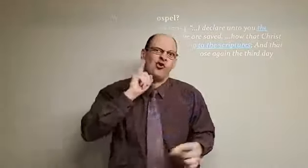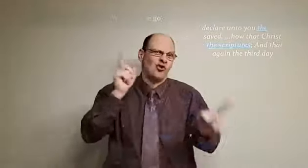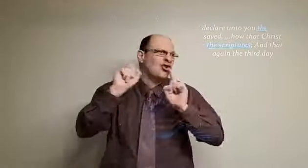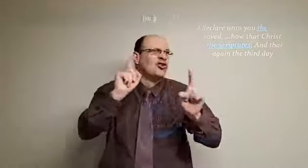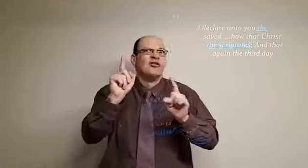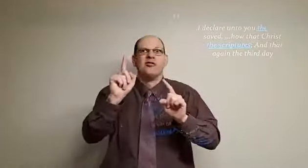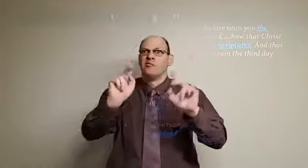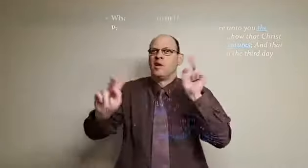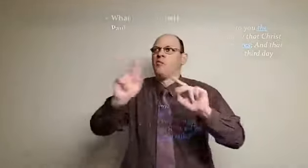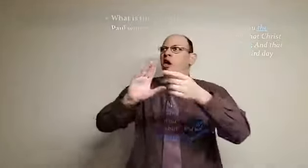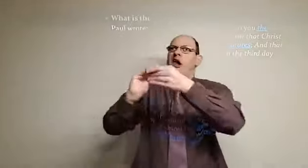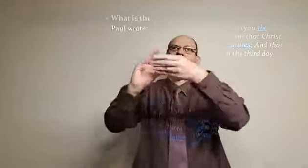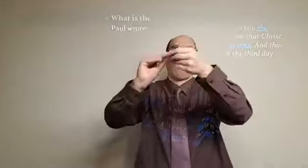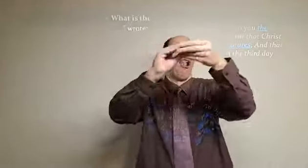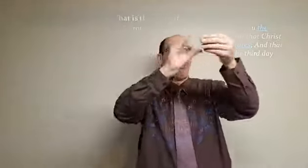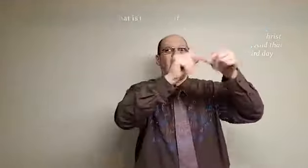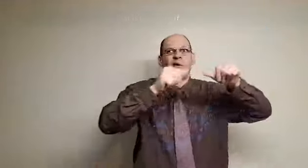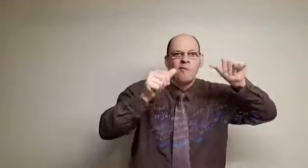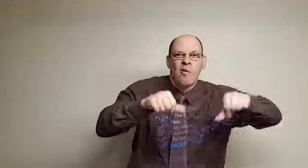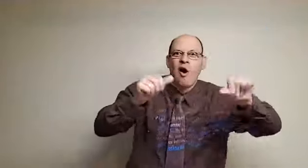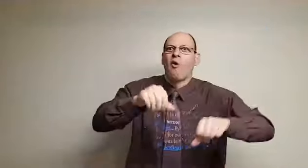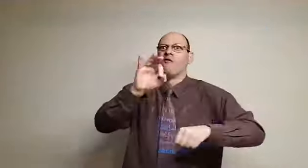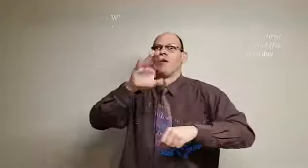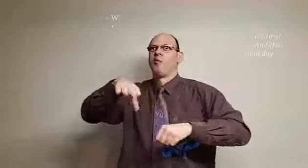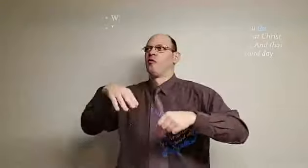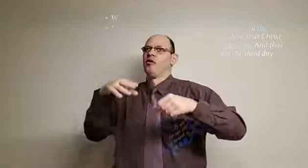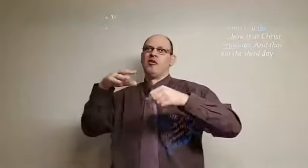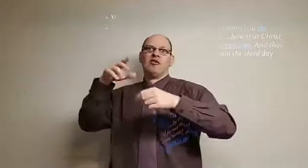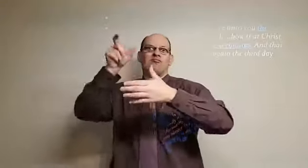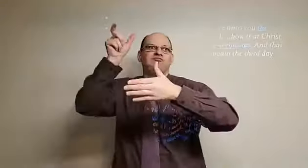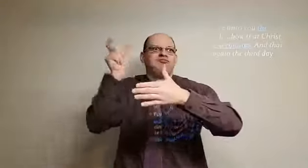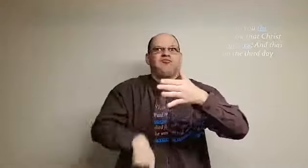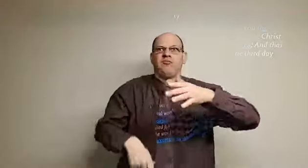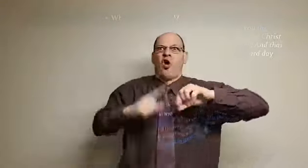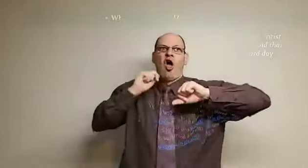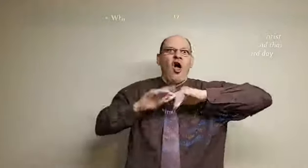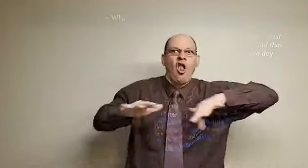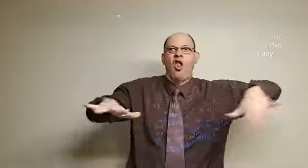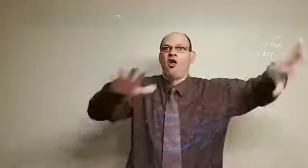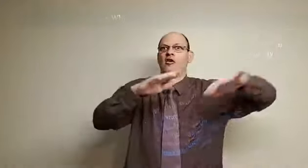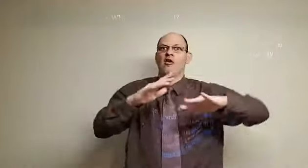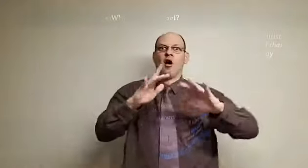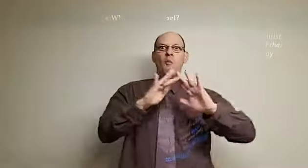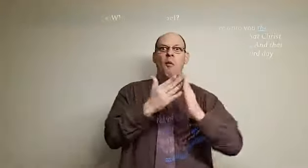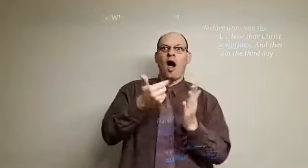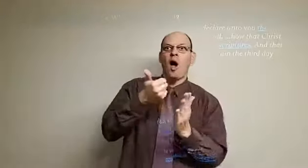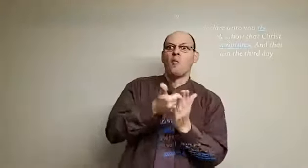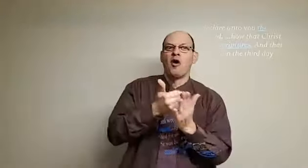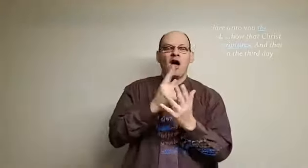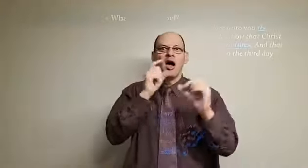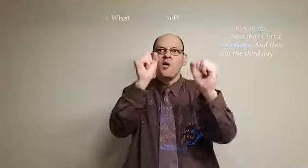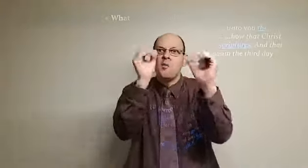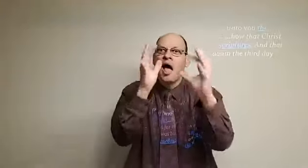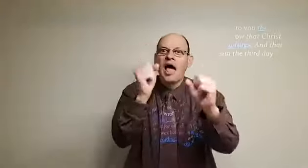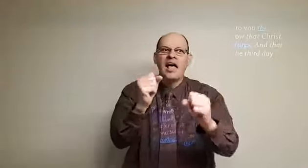so you hear people commenting and making posts on facebook and you know everywhere talking about the bible